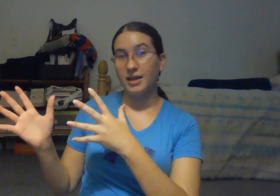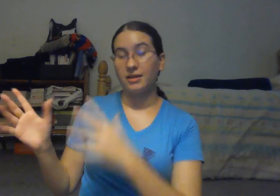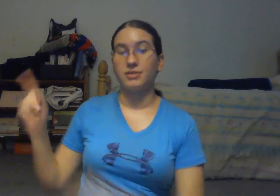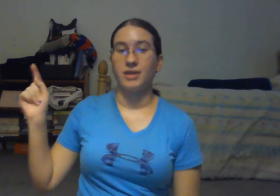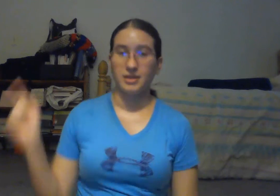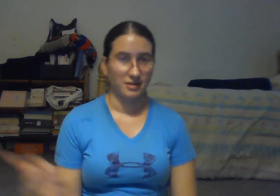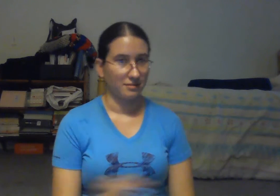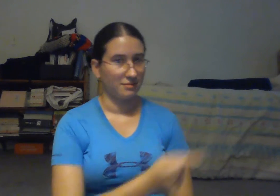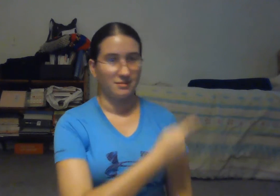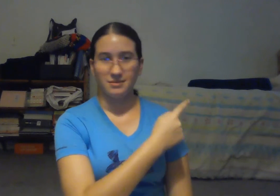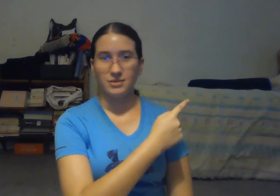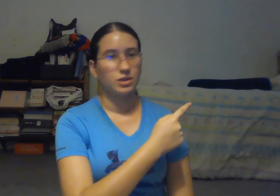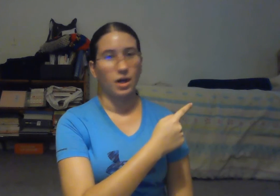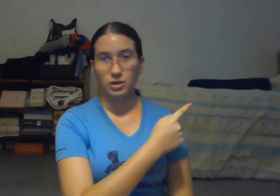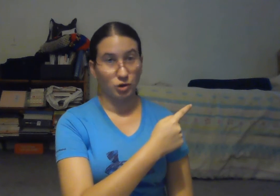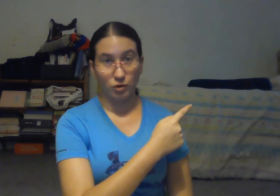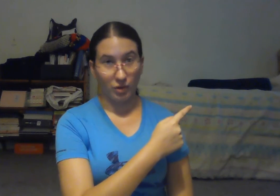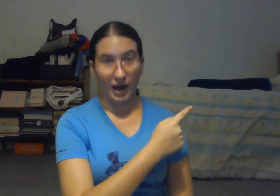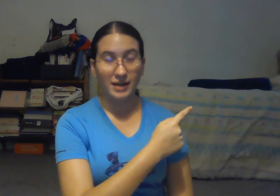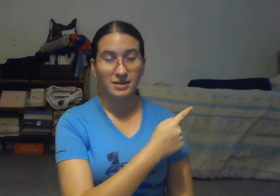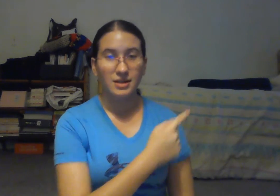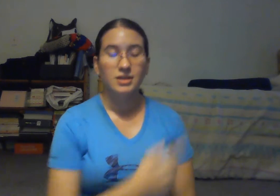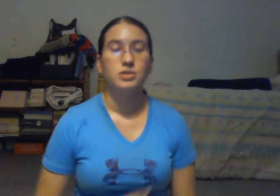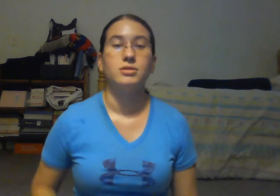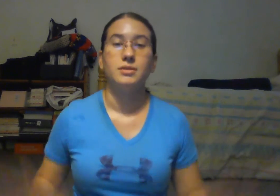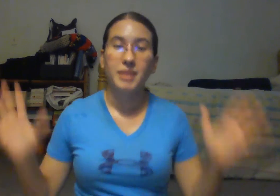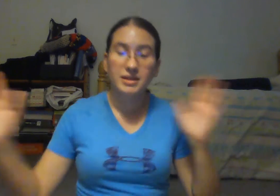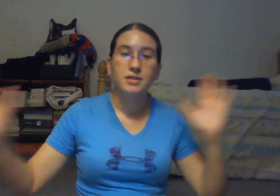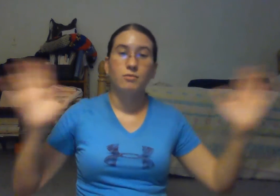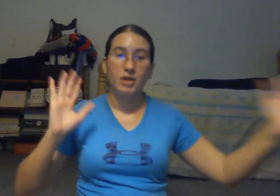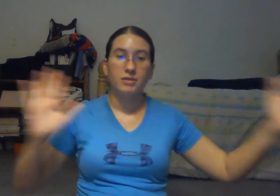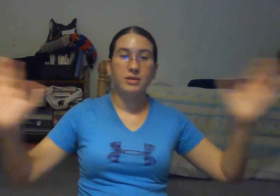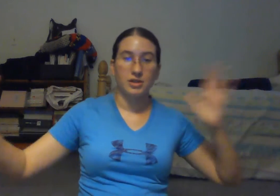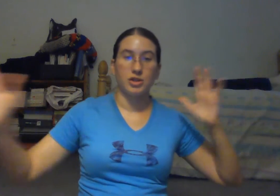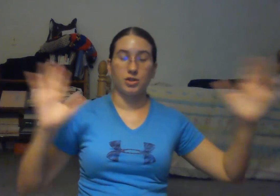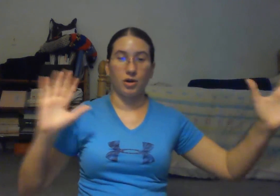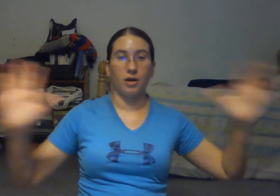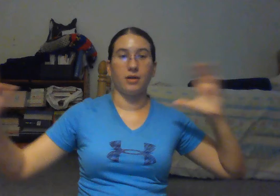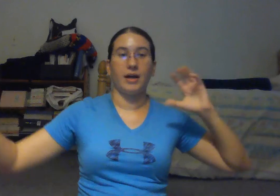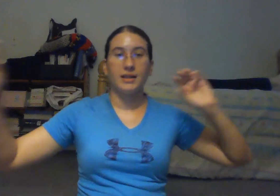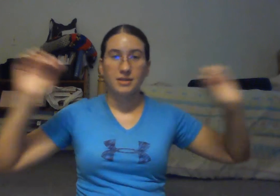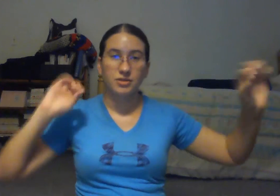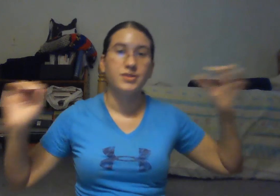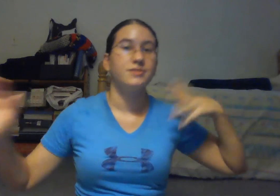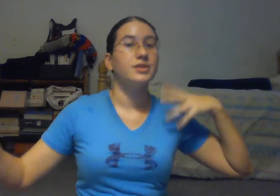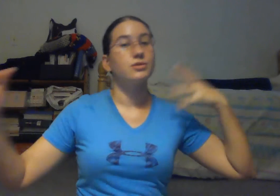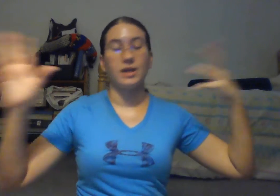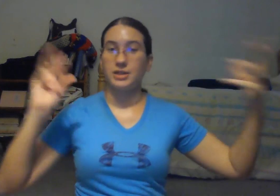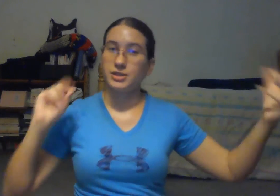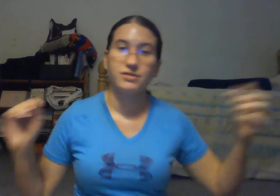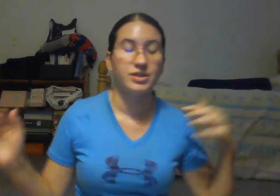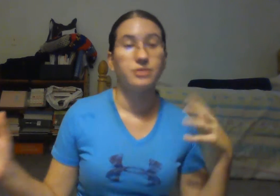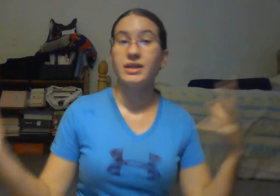here, you're not gonna do that. So it depends on where the dishes are. ASL is very visual. ASL is very